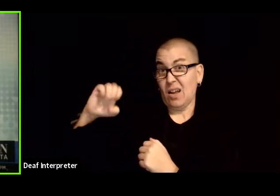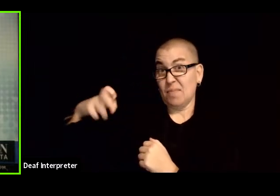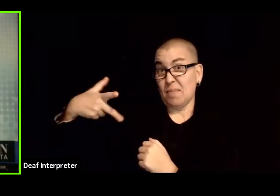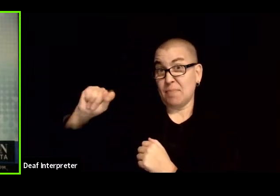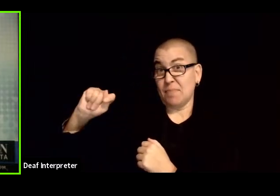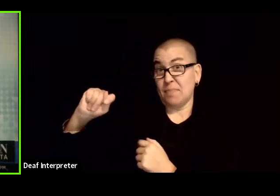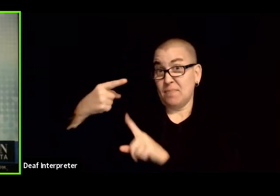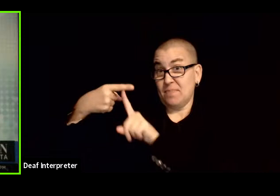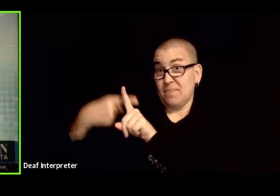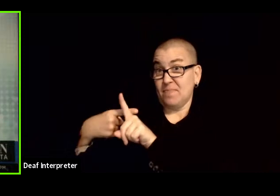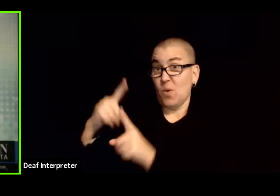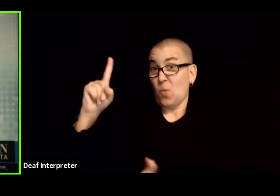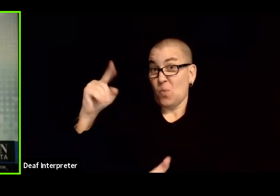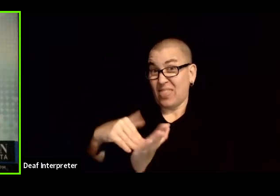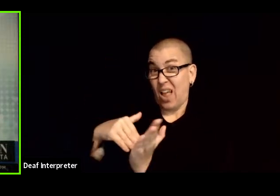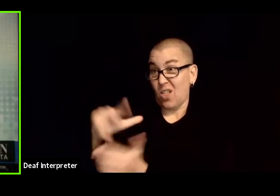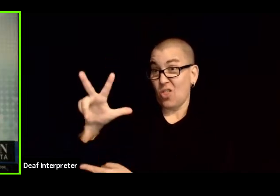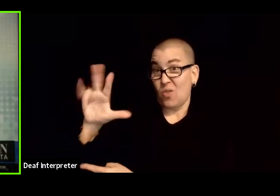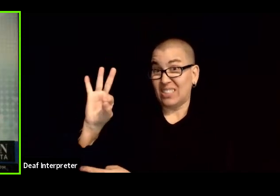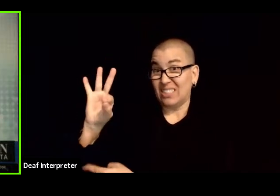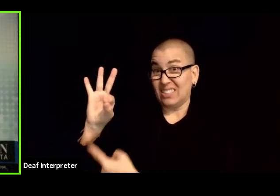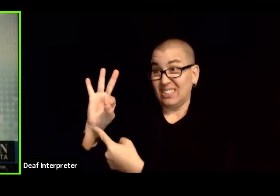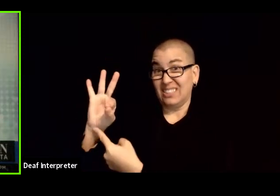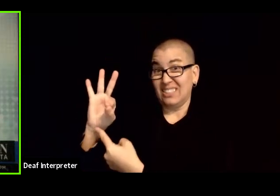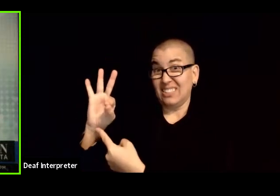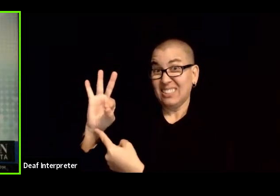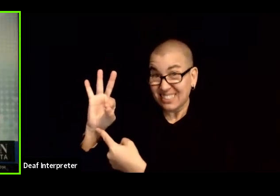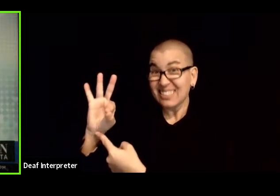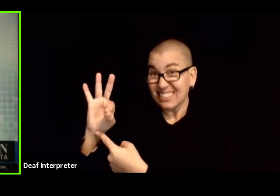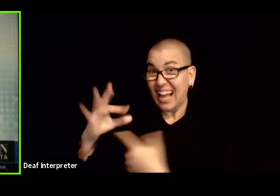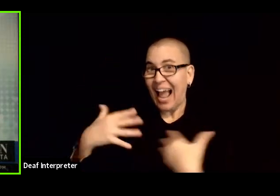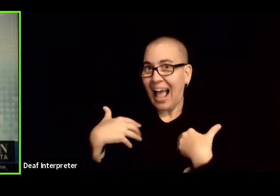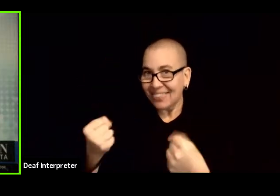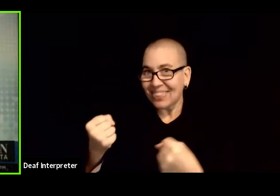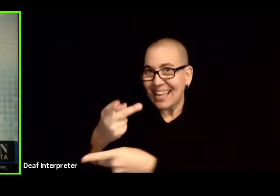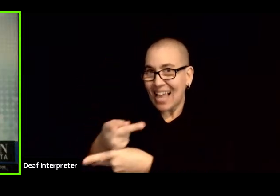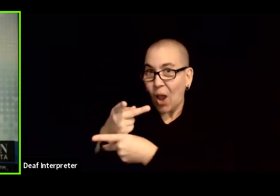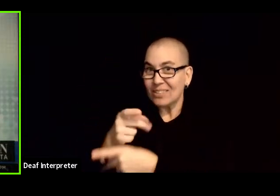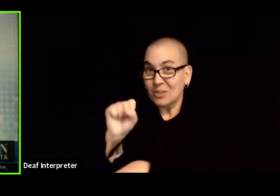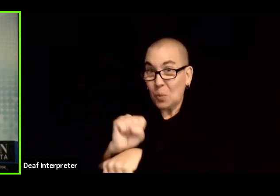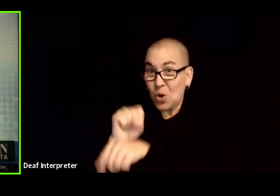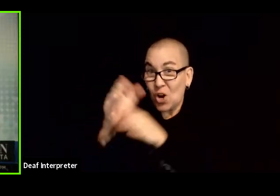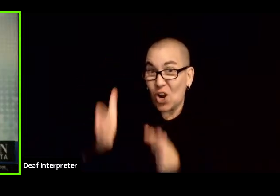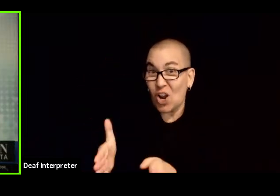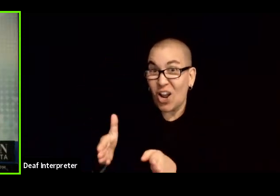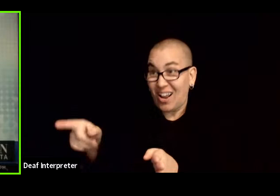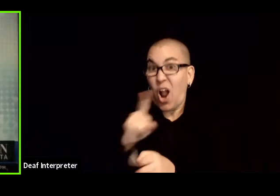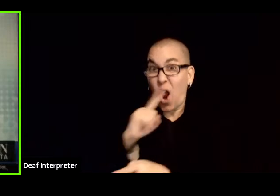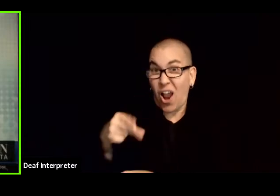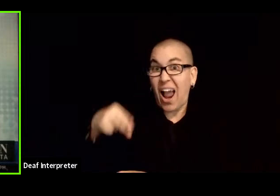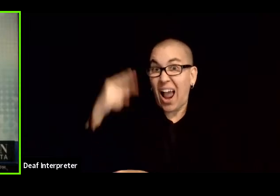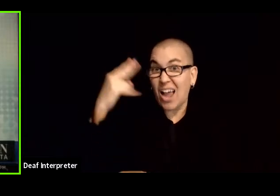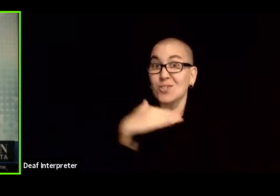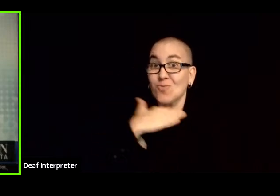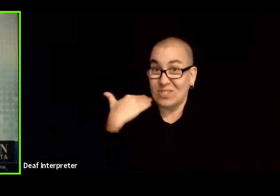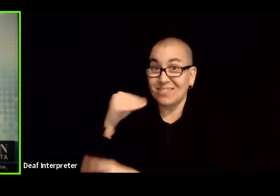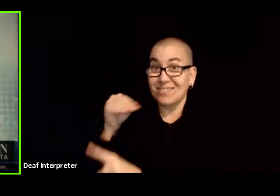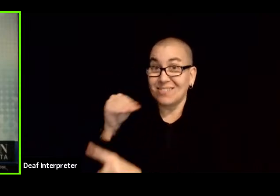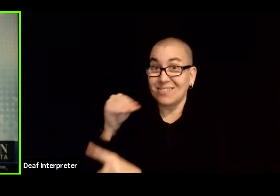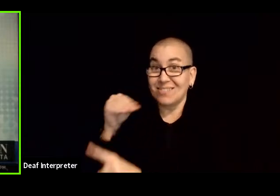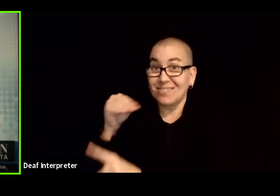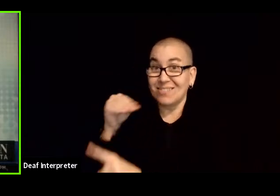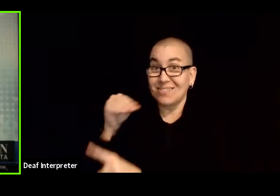1,039 healthcare workers who fell into the high risk exposure category. That was up from August when we had